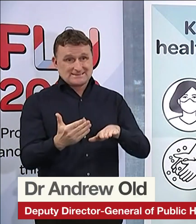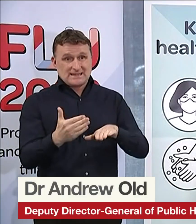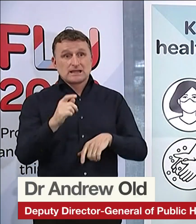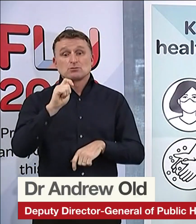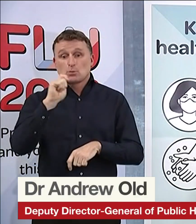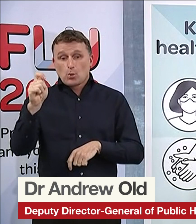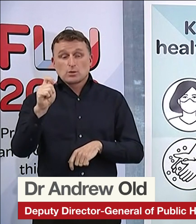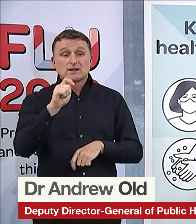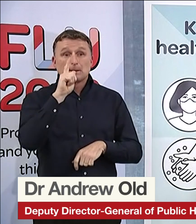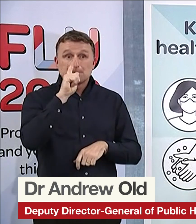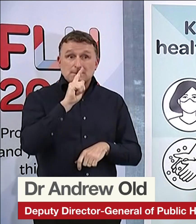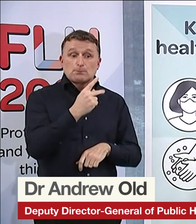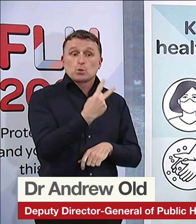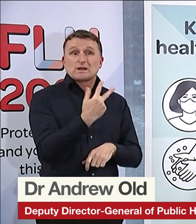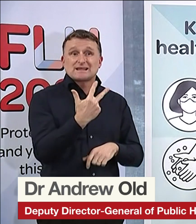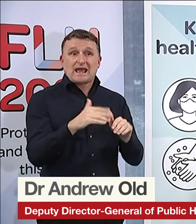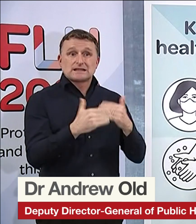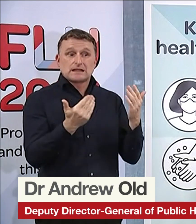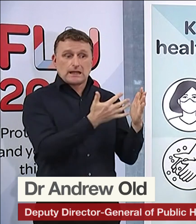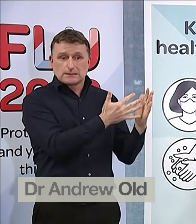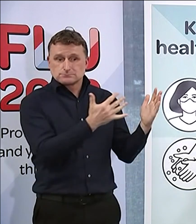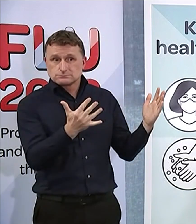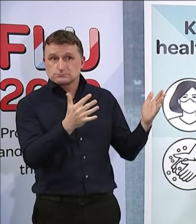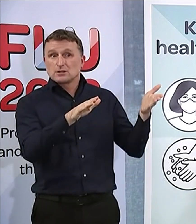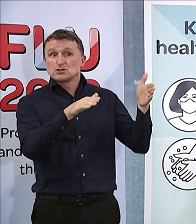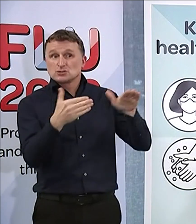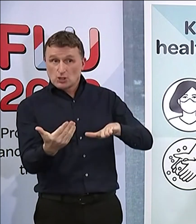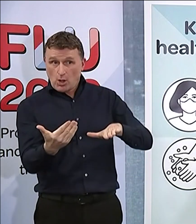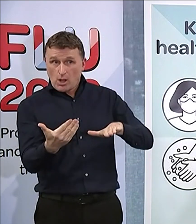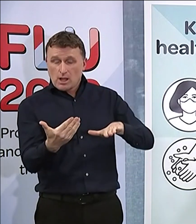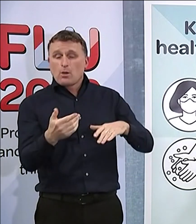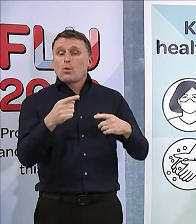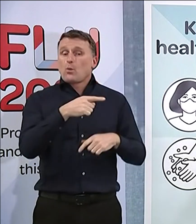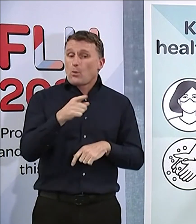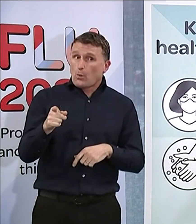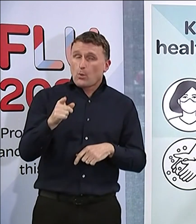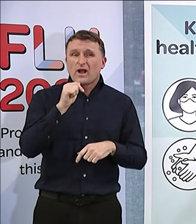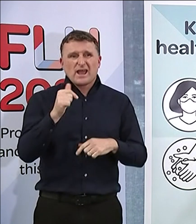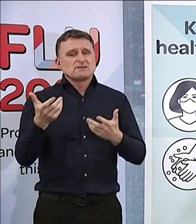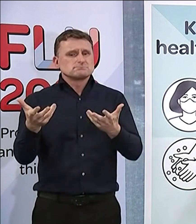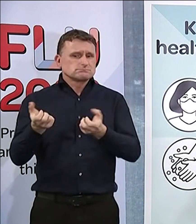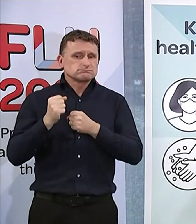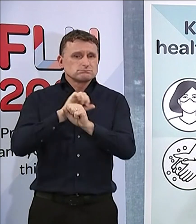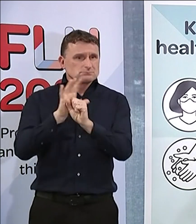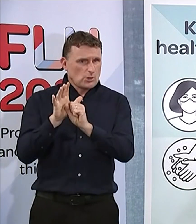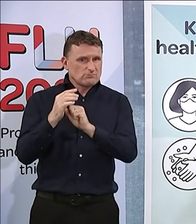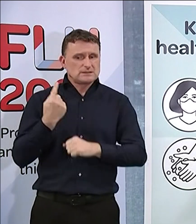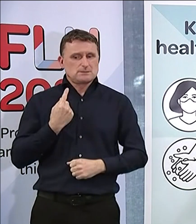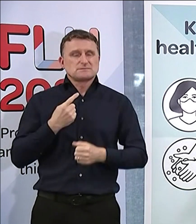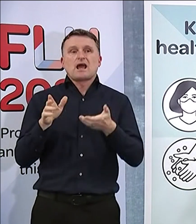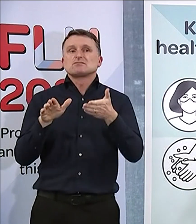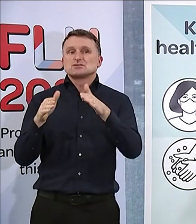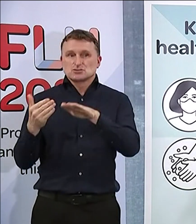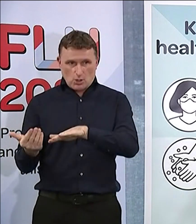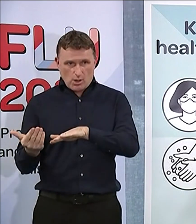died within 28 days of a COVID-19 infection to people who died because of their COVID-19 infection or where it was recorded